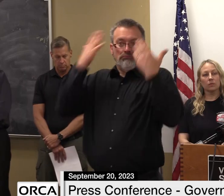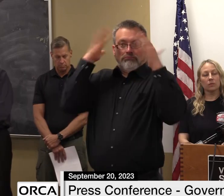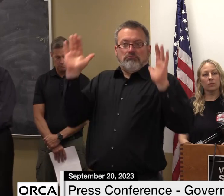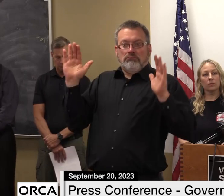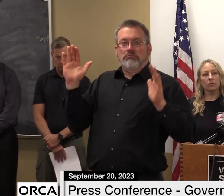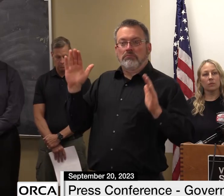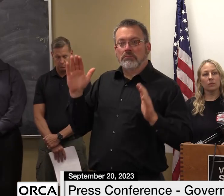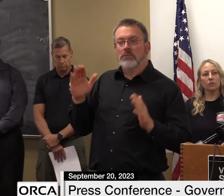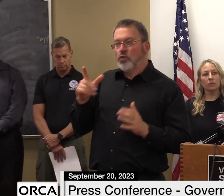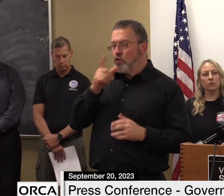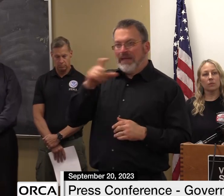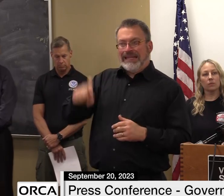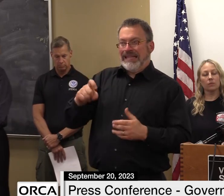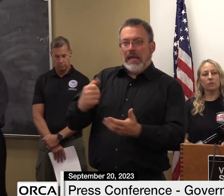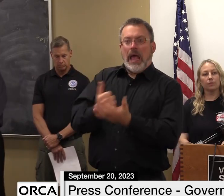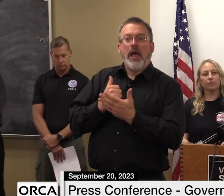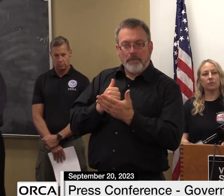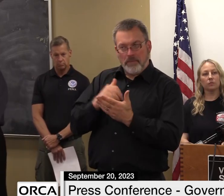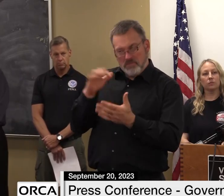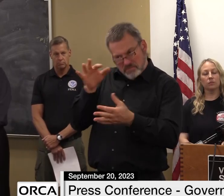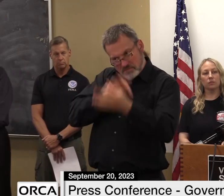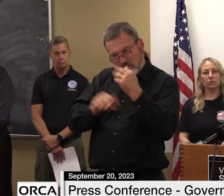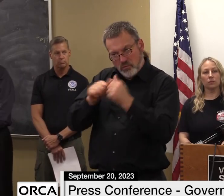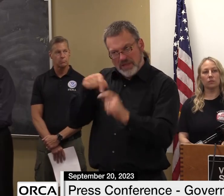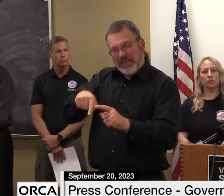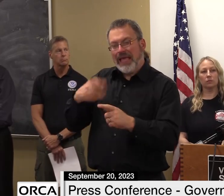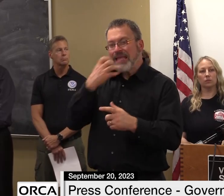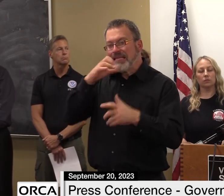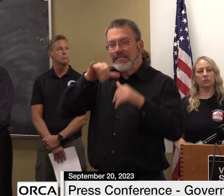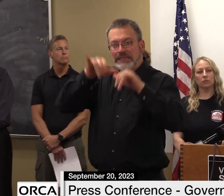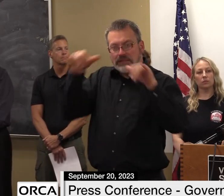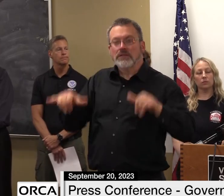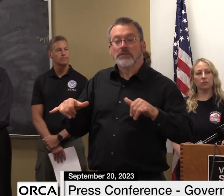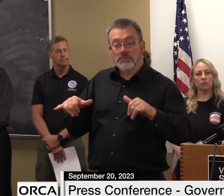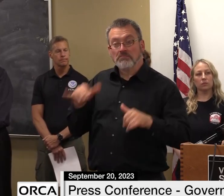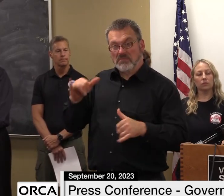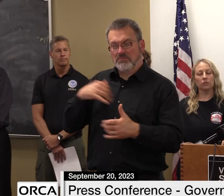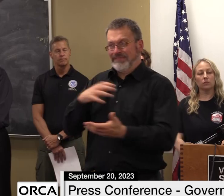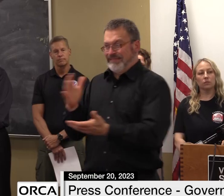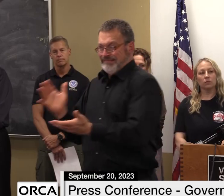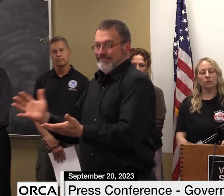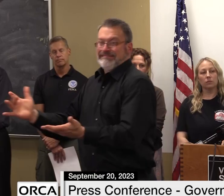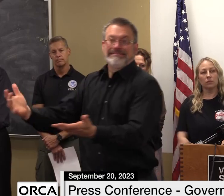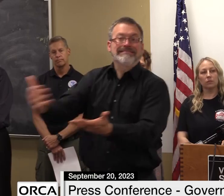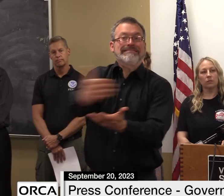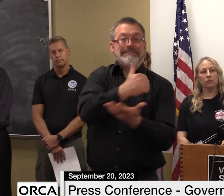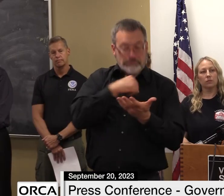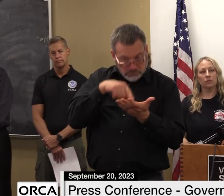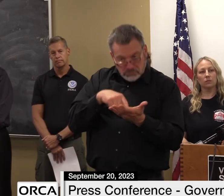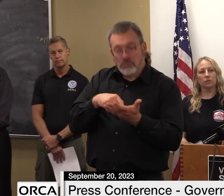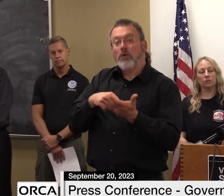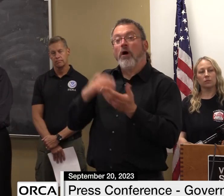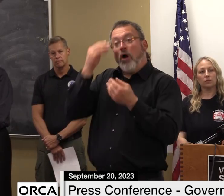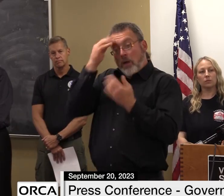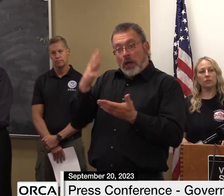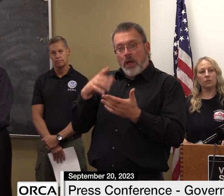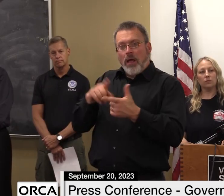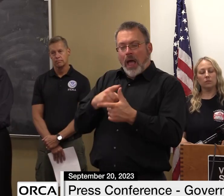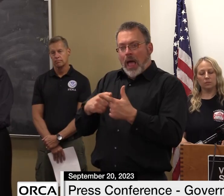of their heating system. So when we get that information, then we'll be working with all